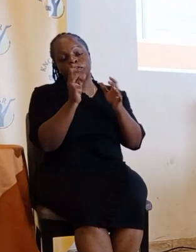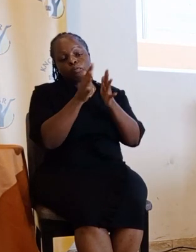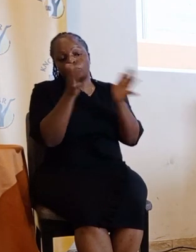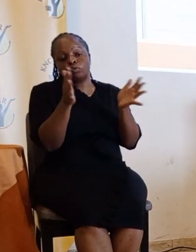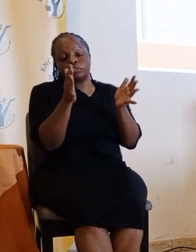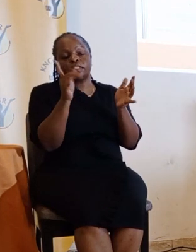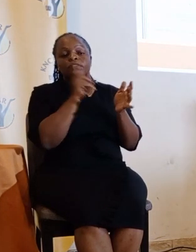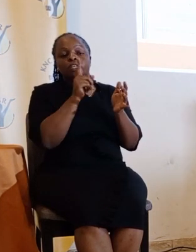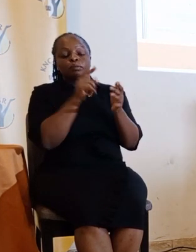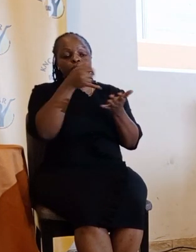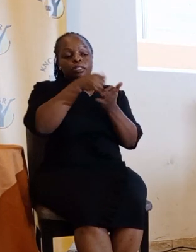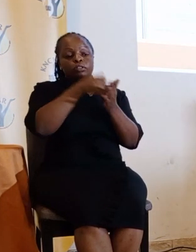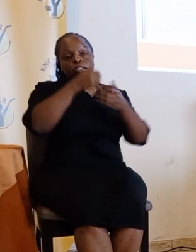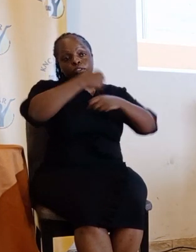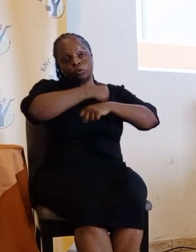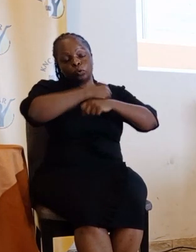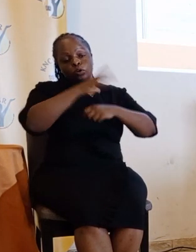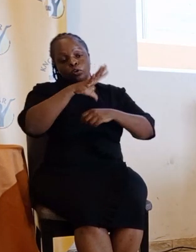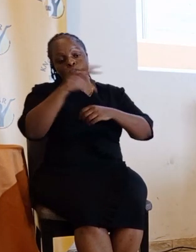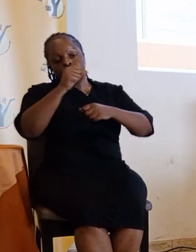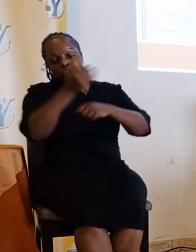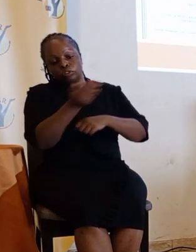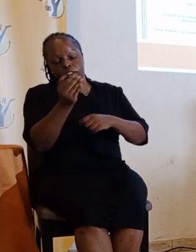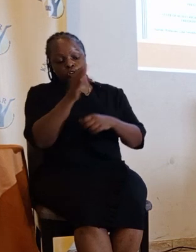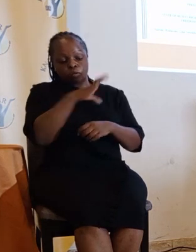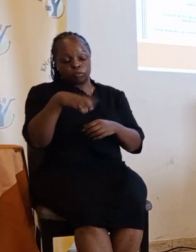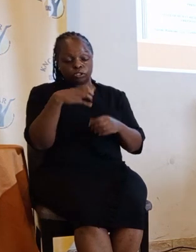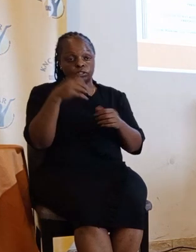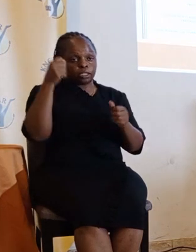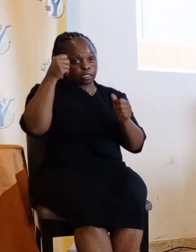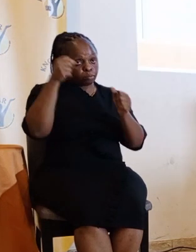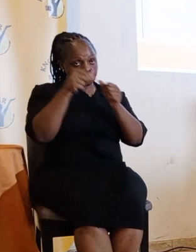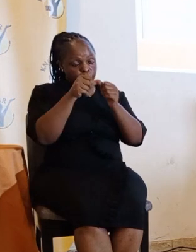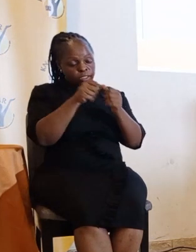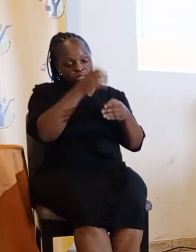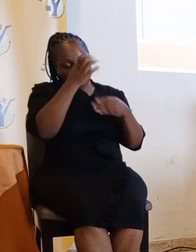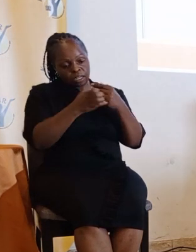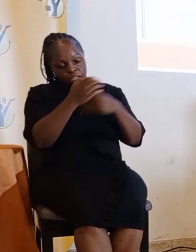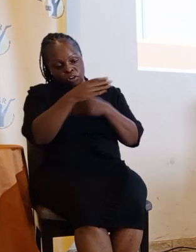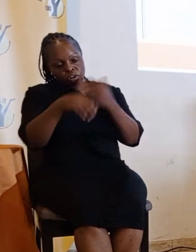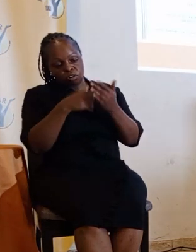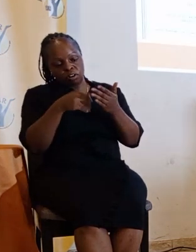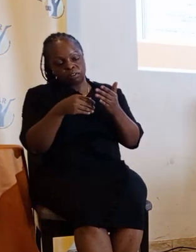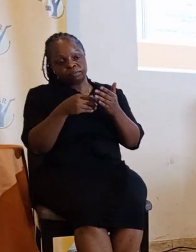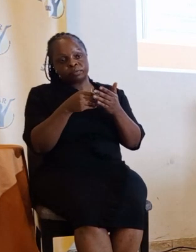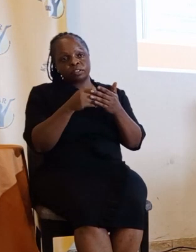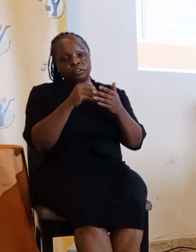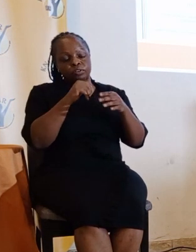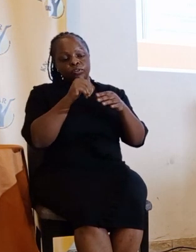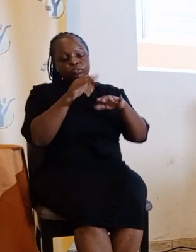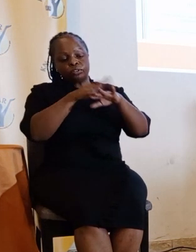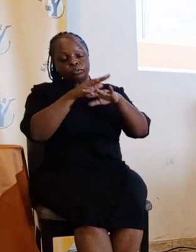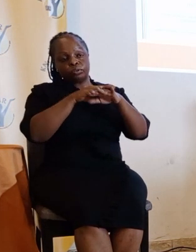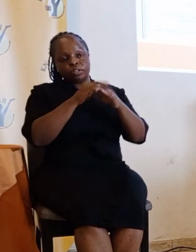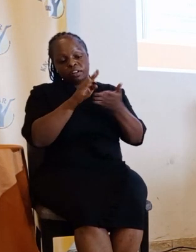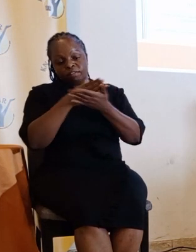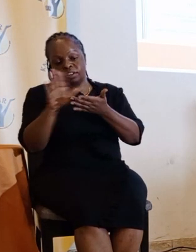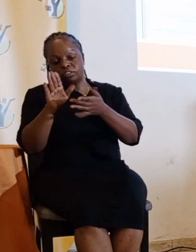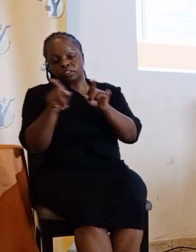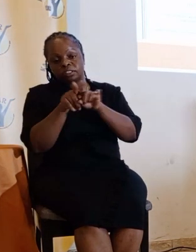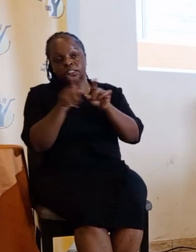school-going children. The Commission recalls that ending all unauthorized evictions and property demolitions,